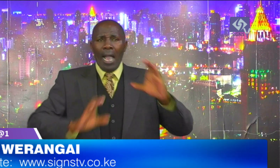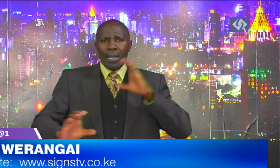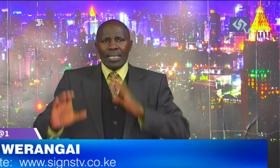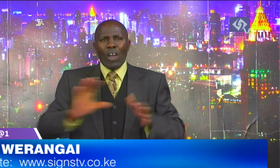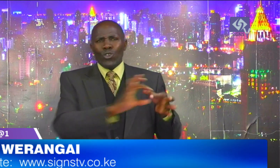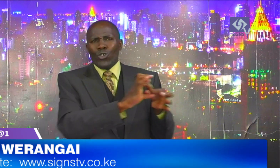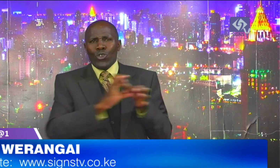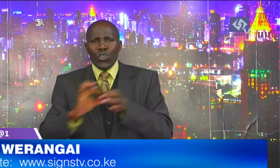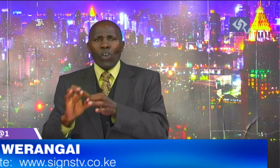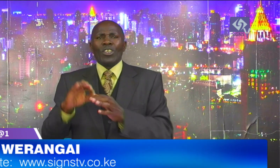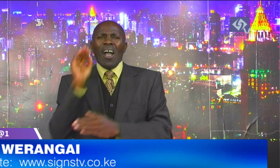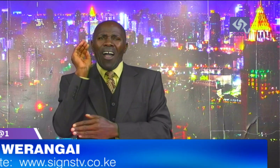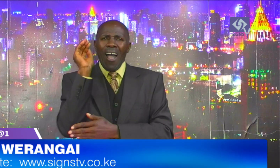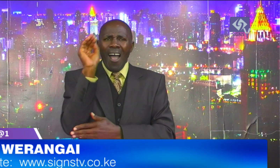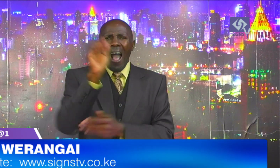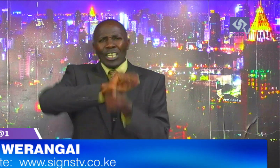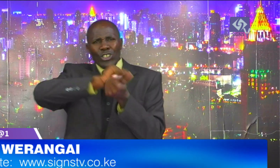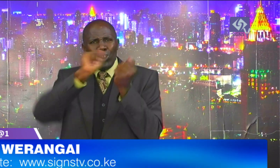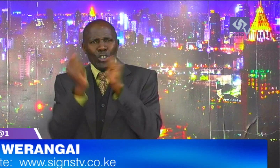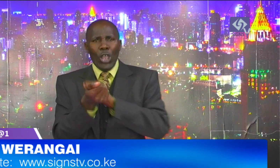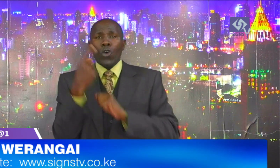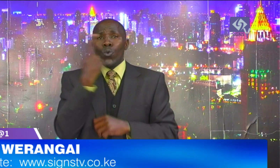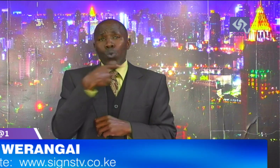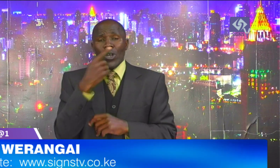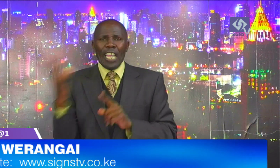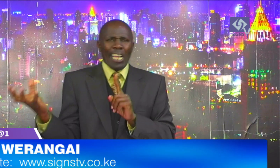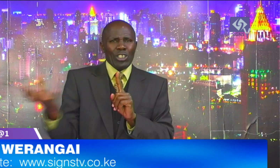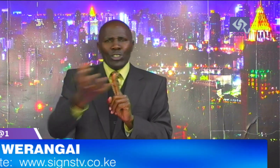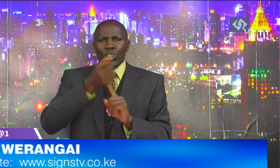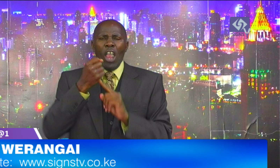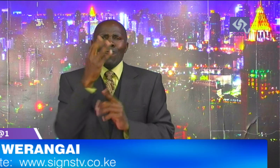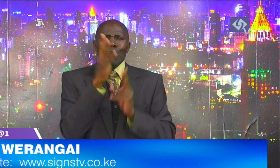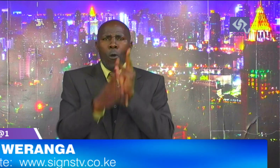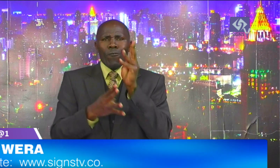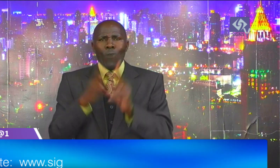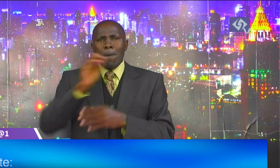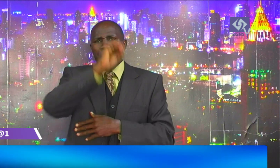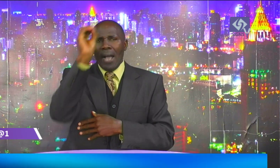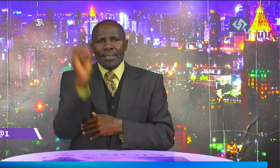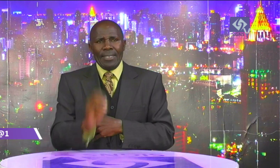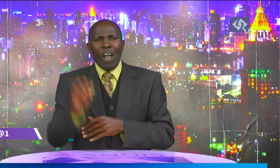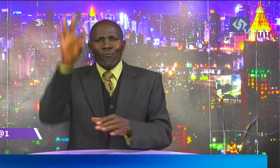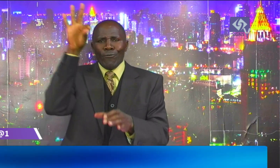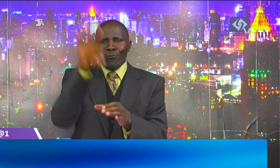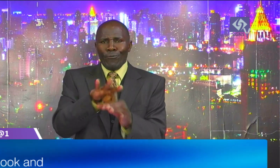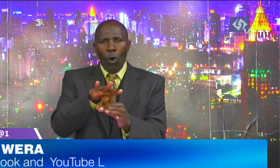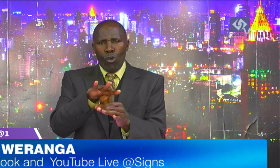of the Citizens Coalition for Change, who got 44% of the vote.